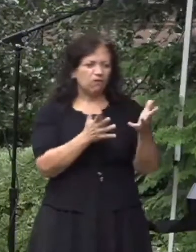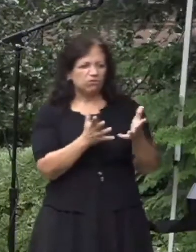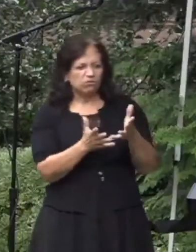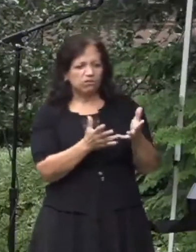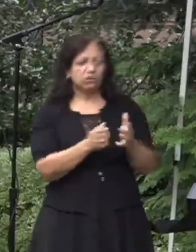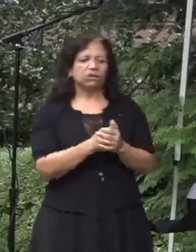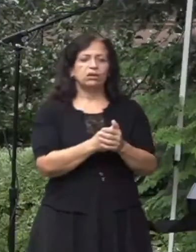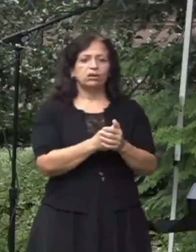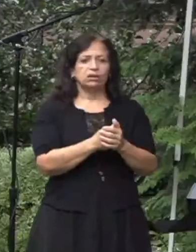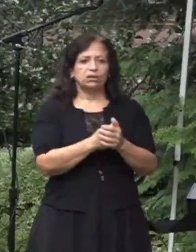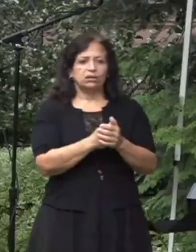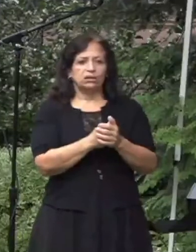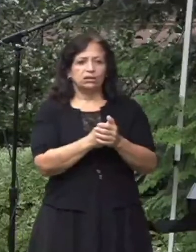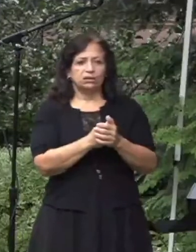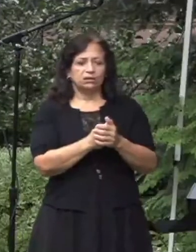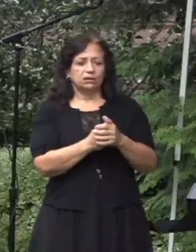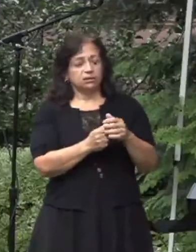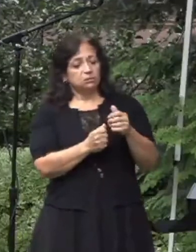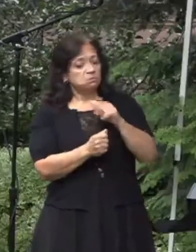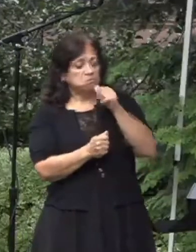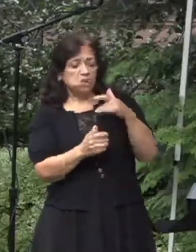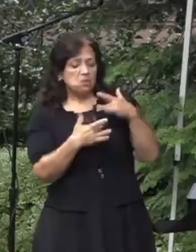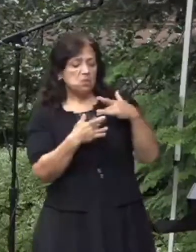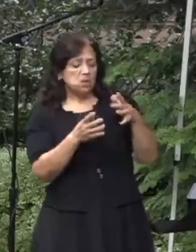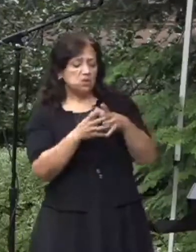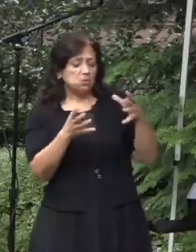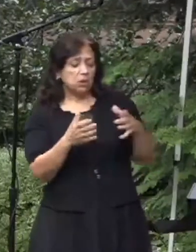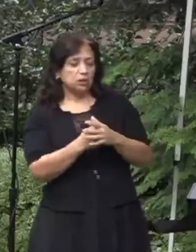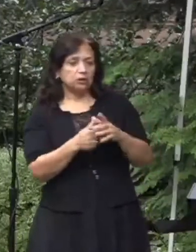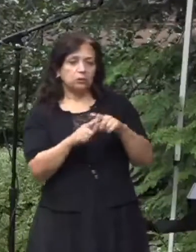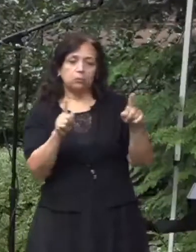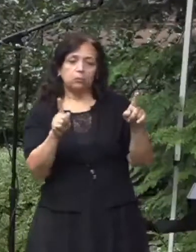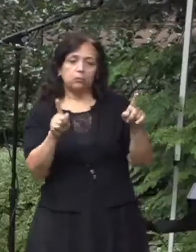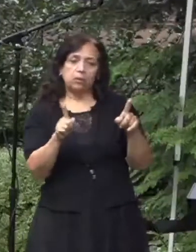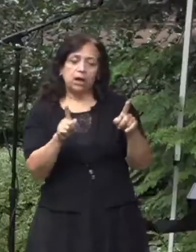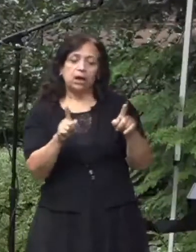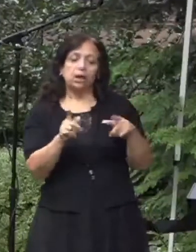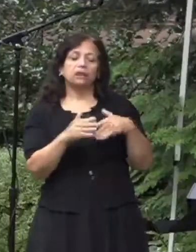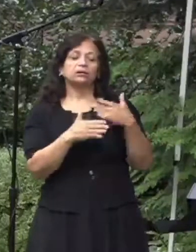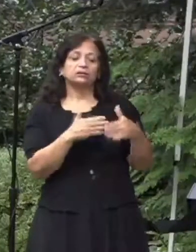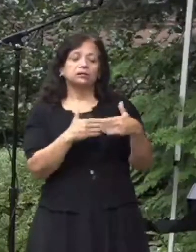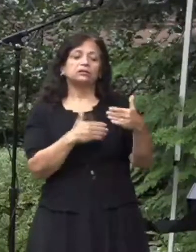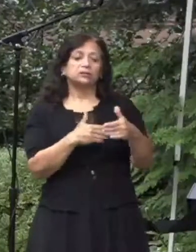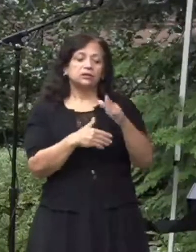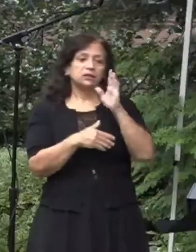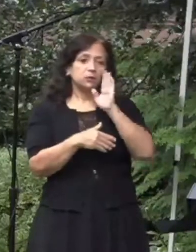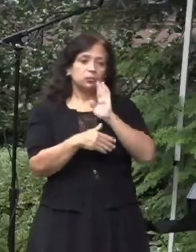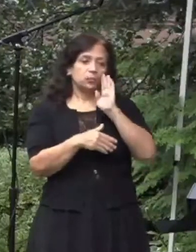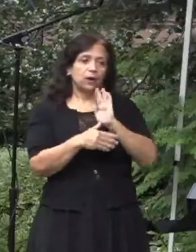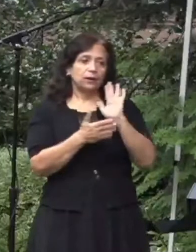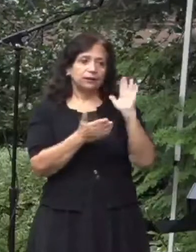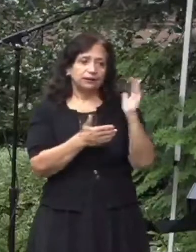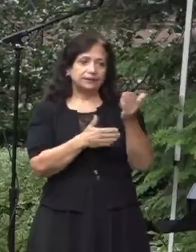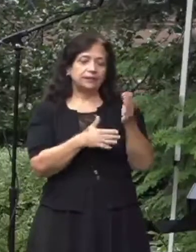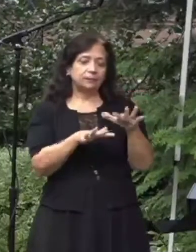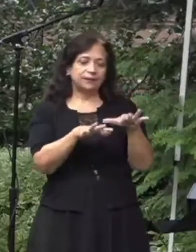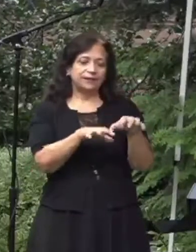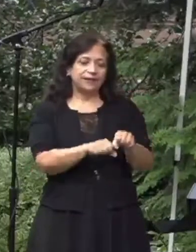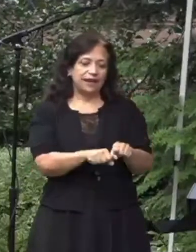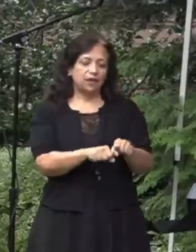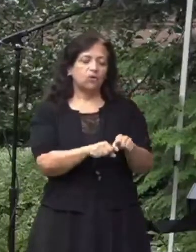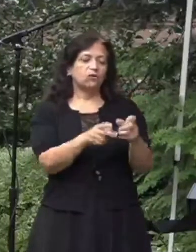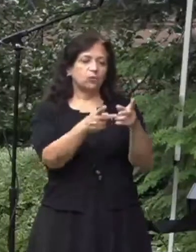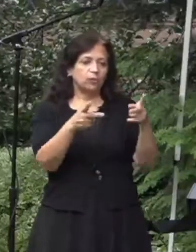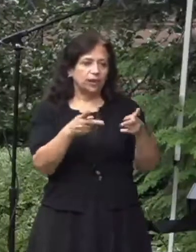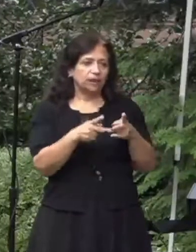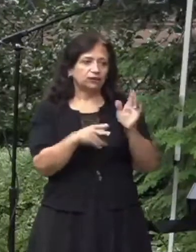but nothing too alarming. Finally, as the brown seemed to take over the places